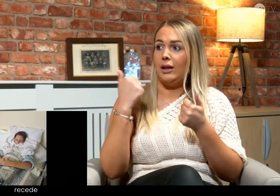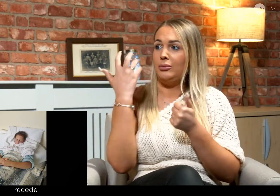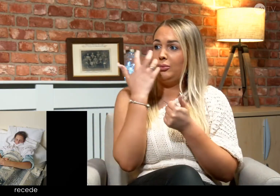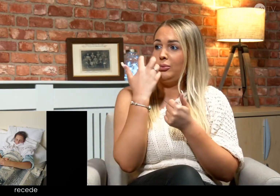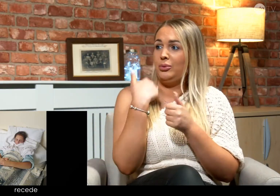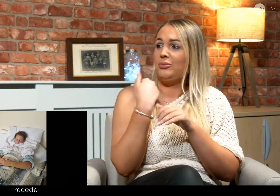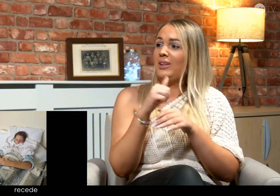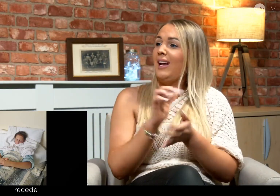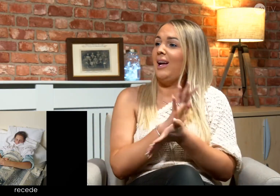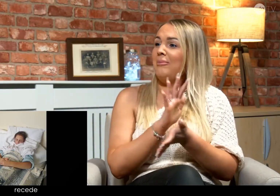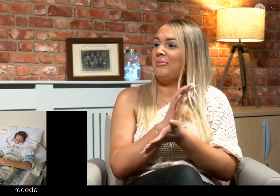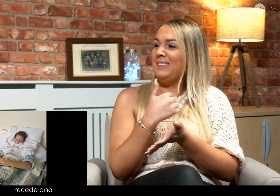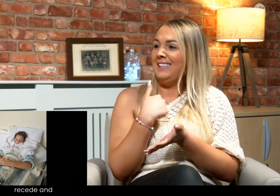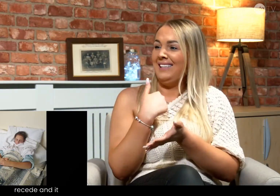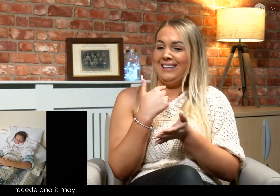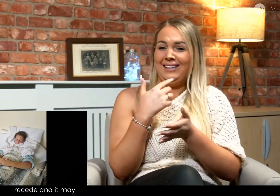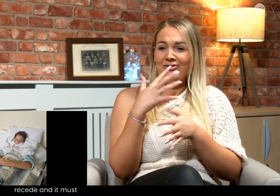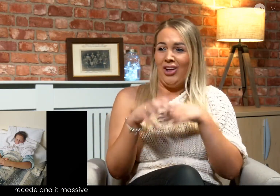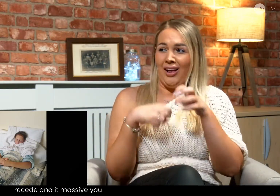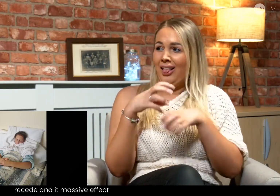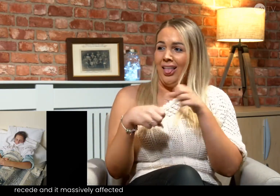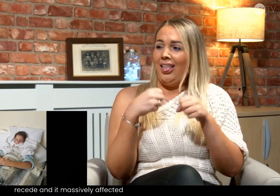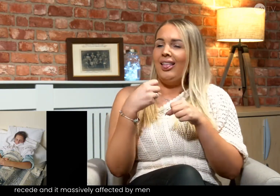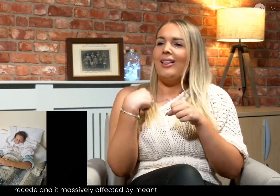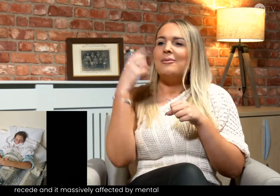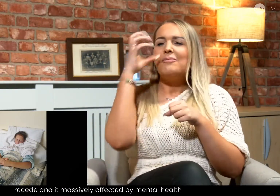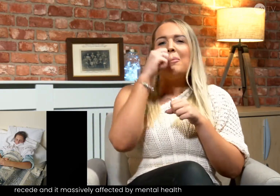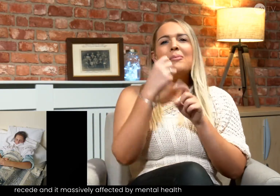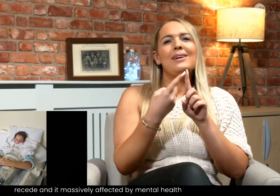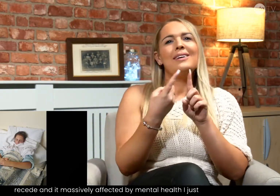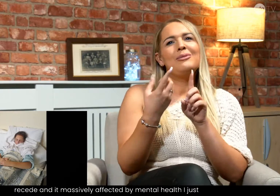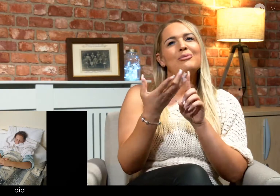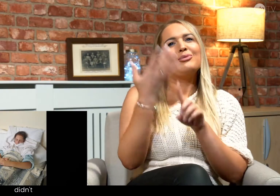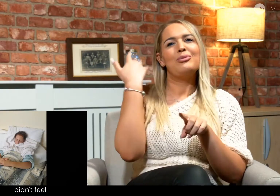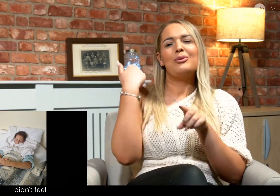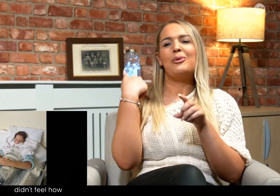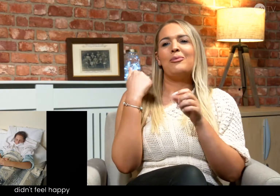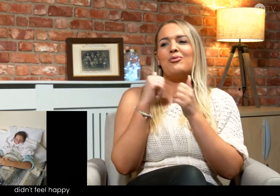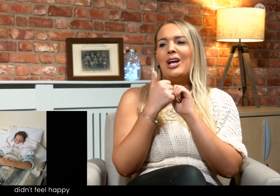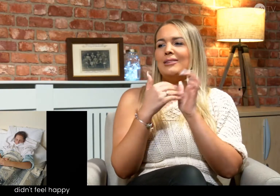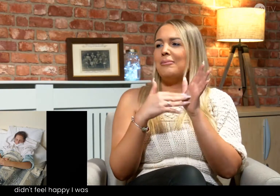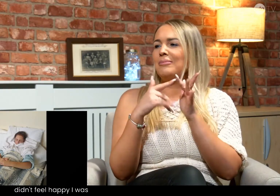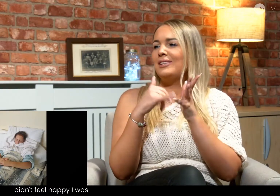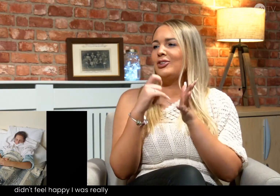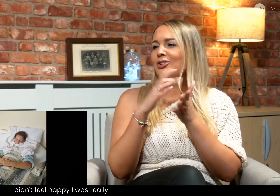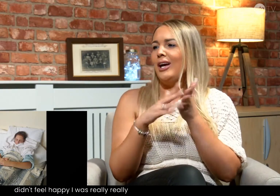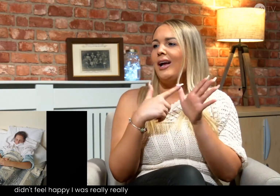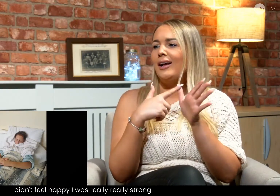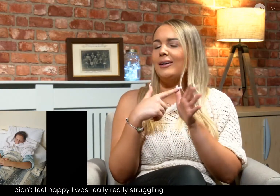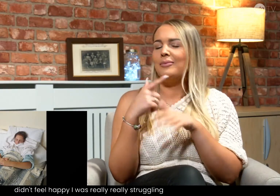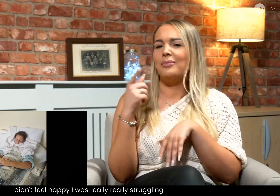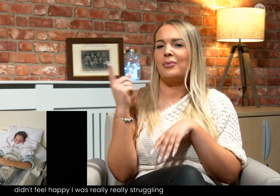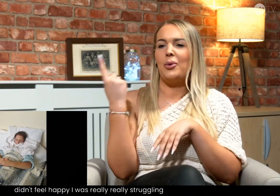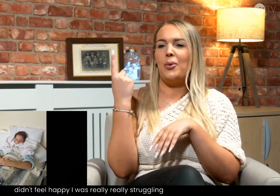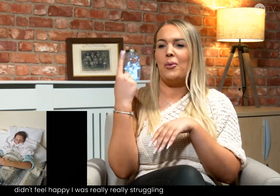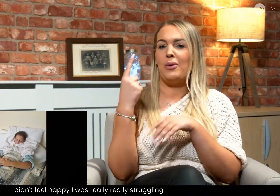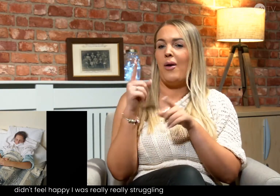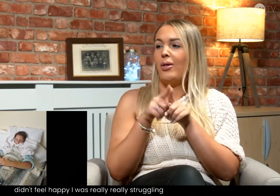and it massively affected my mental health. I just didn't feel happy. I was really, really struggling. And back at